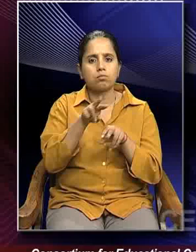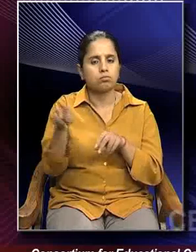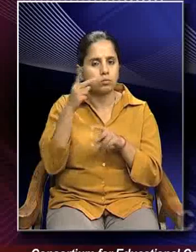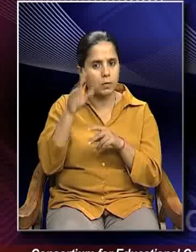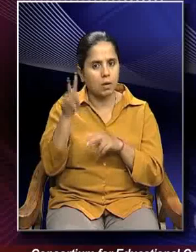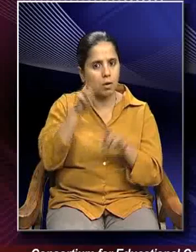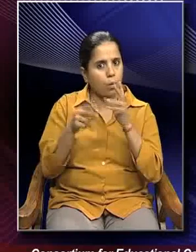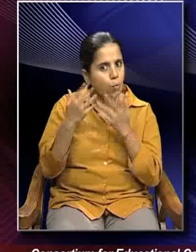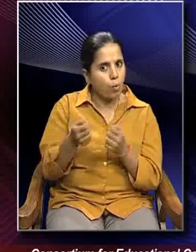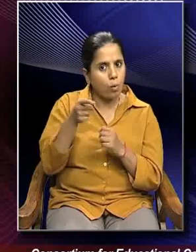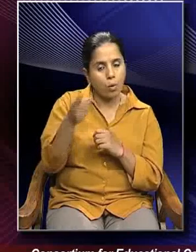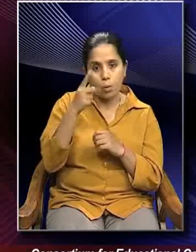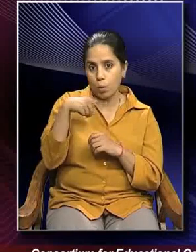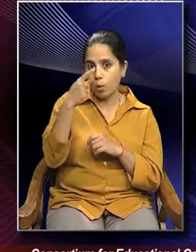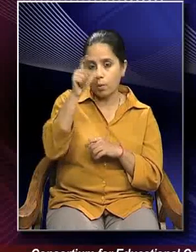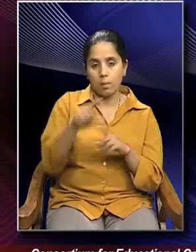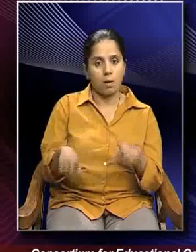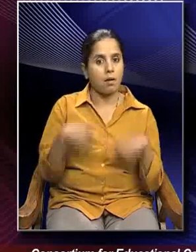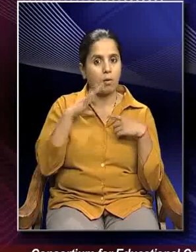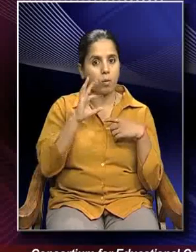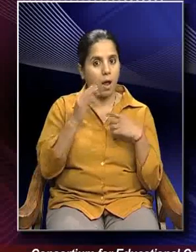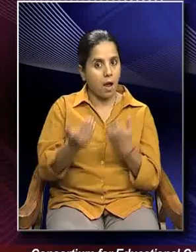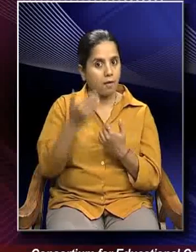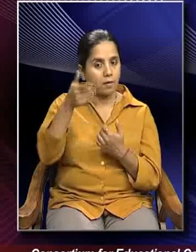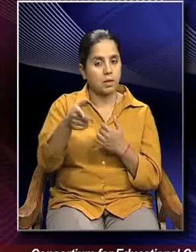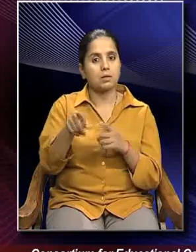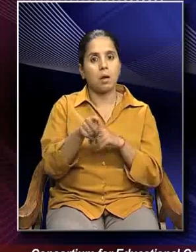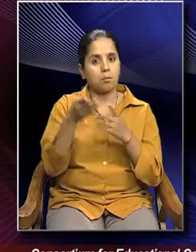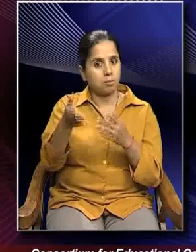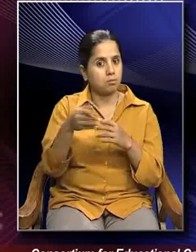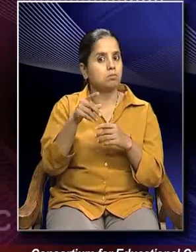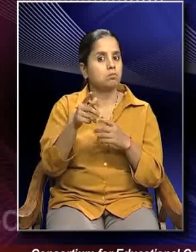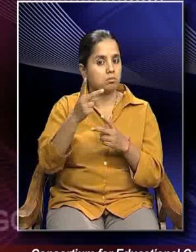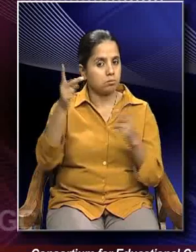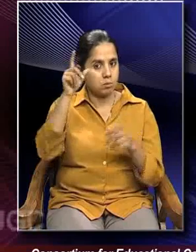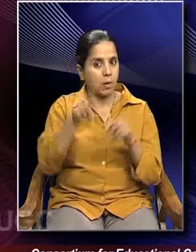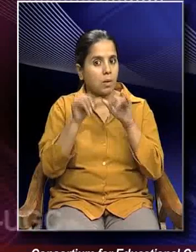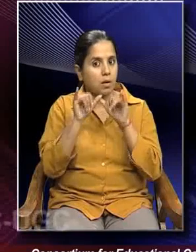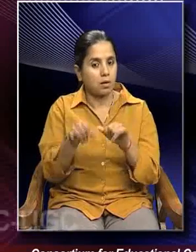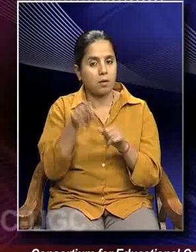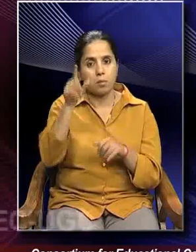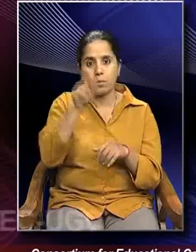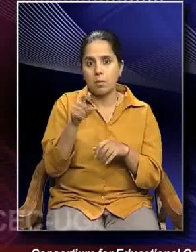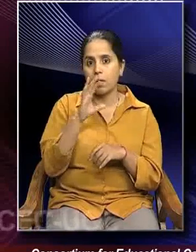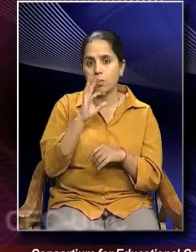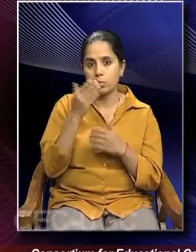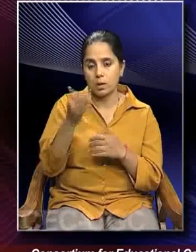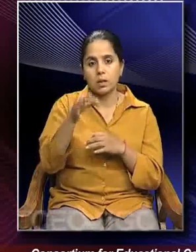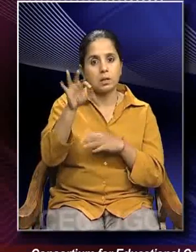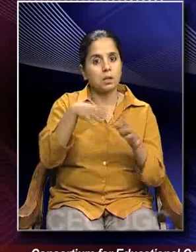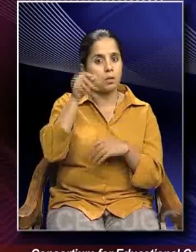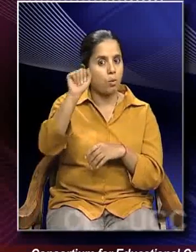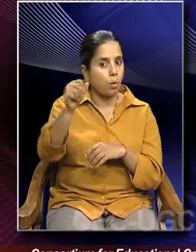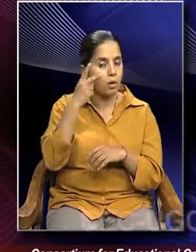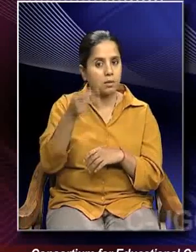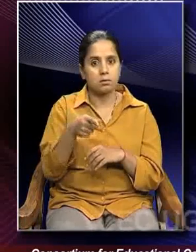intention of those who live in such a structure. That is, the way the people or the citizen of the